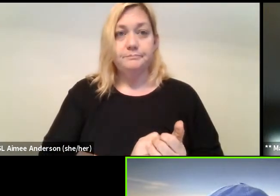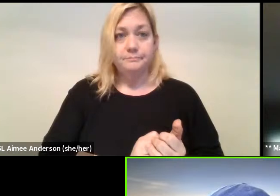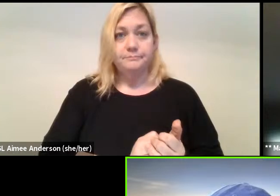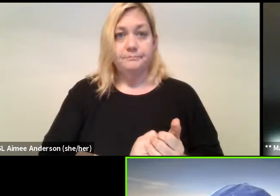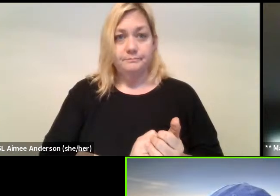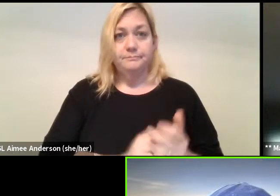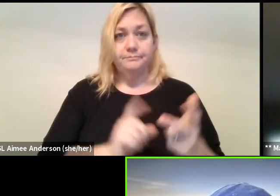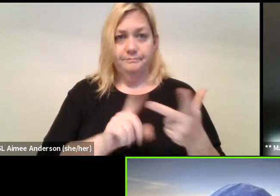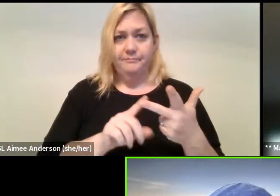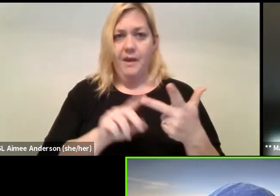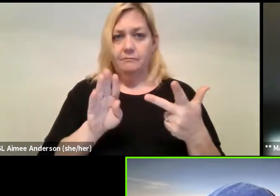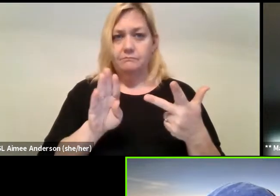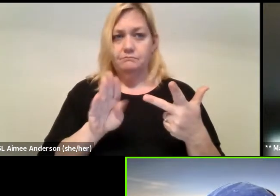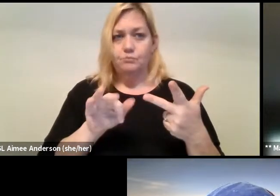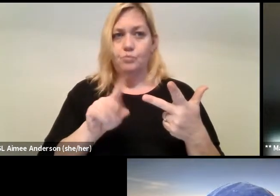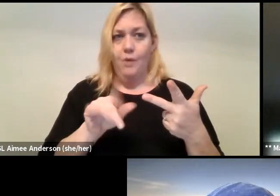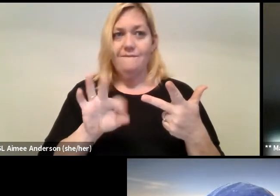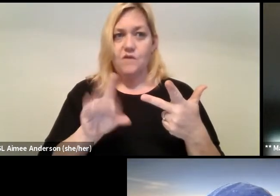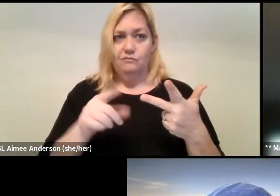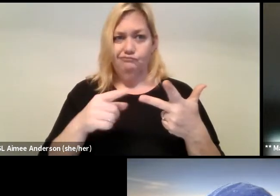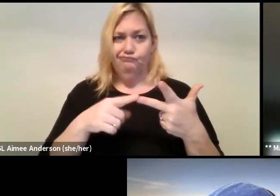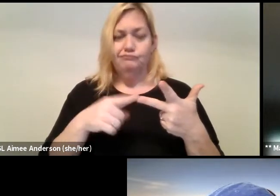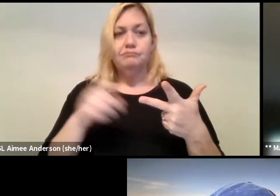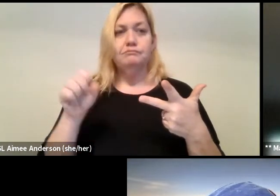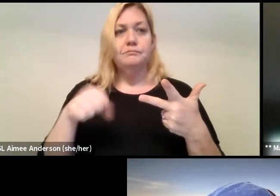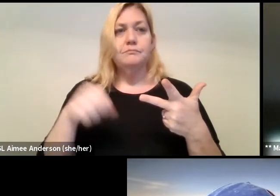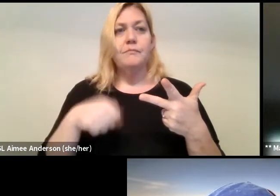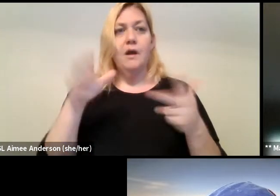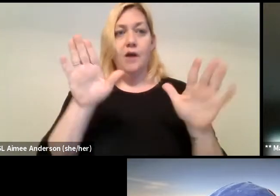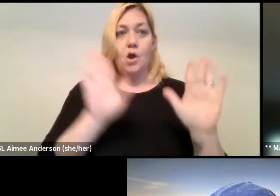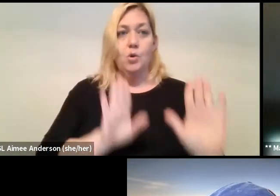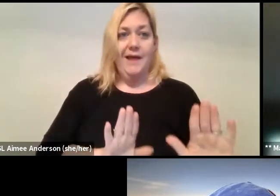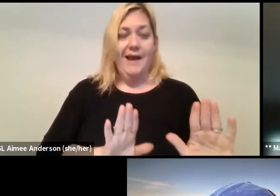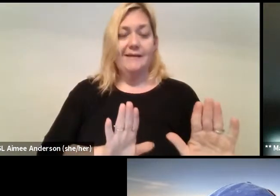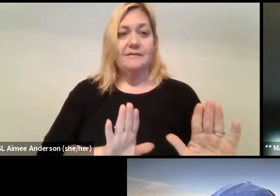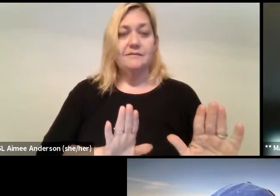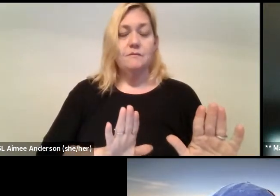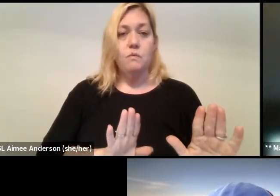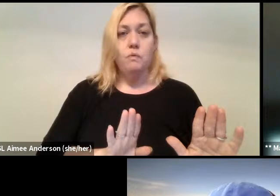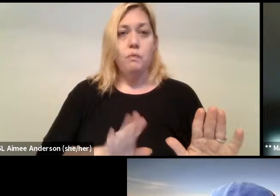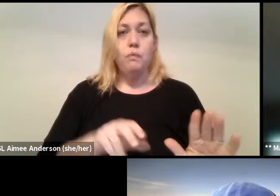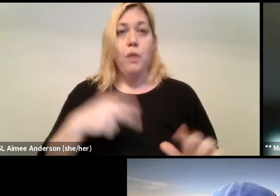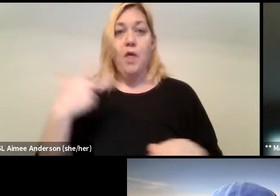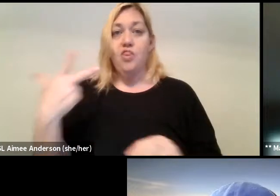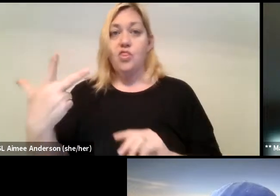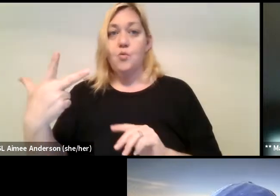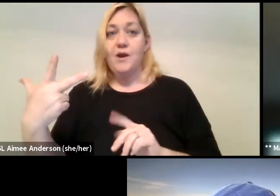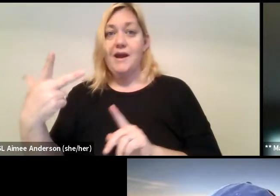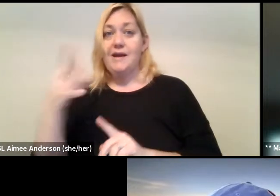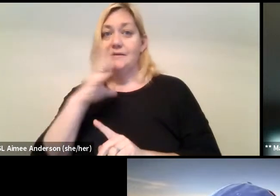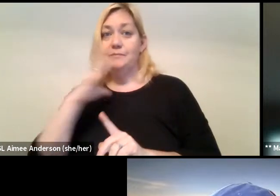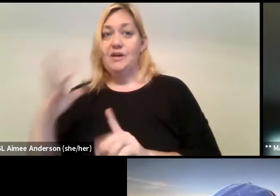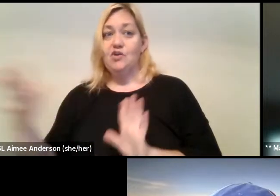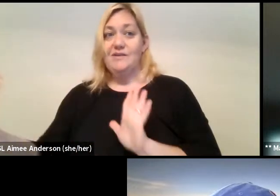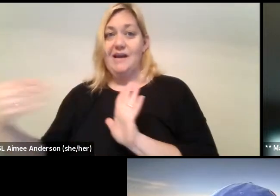Bradford, excuse me, I'm sorry. Okay, and then I'll lower all the hands, and so we can get 3 speakers